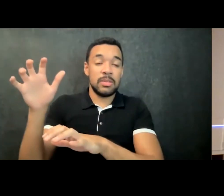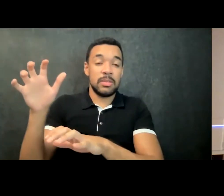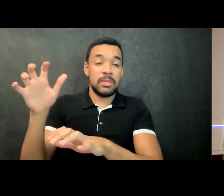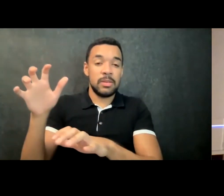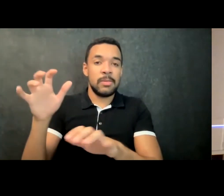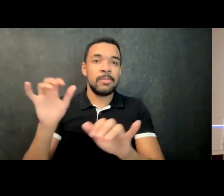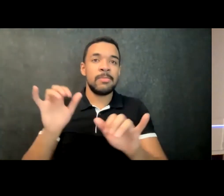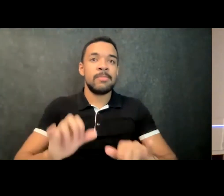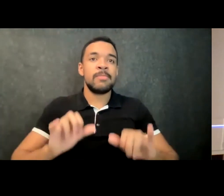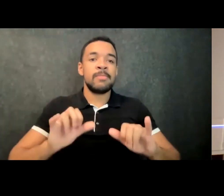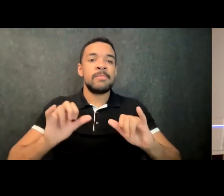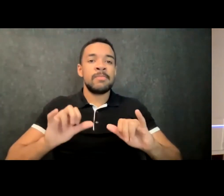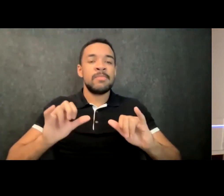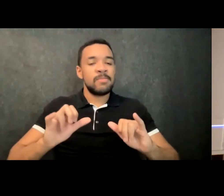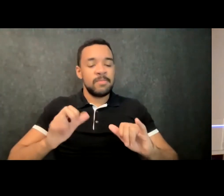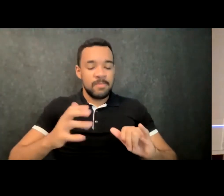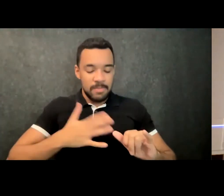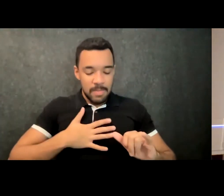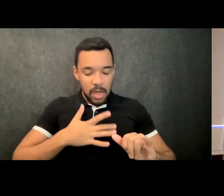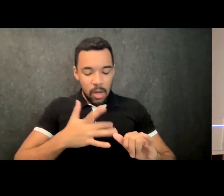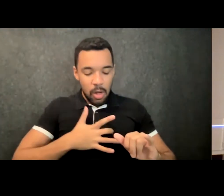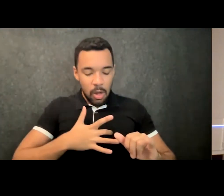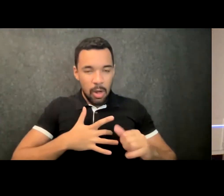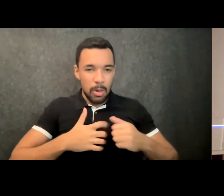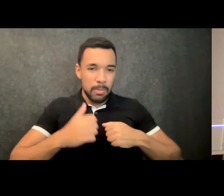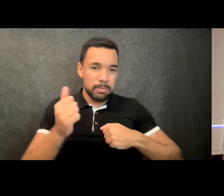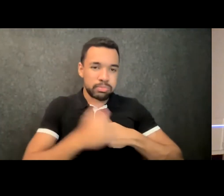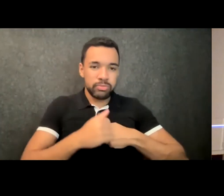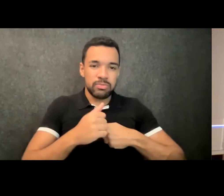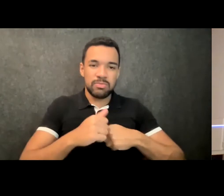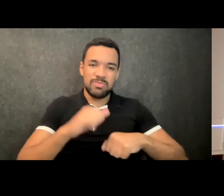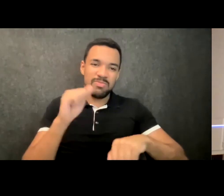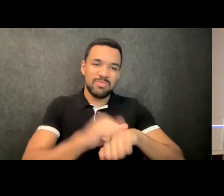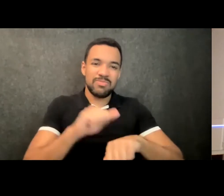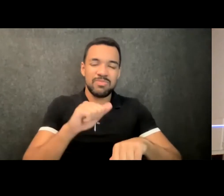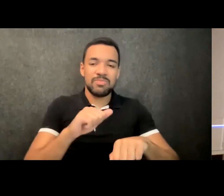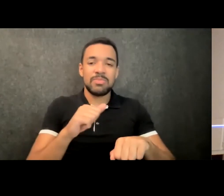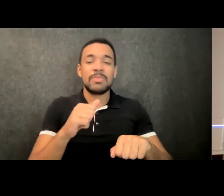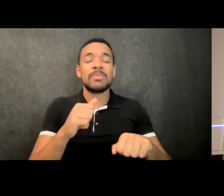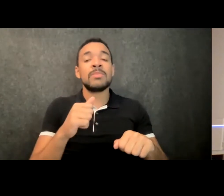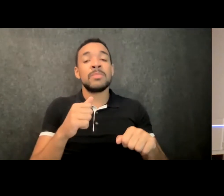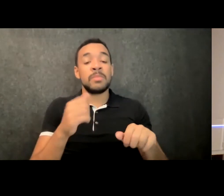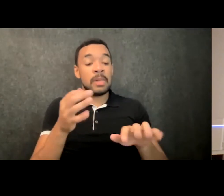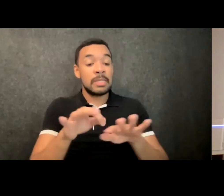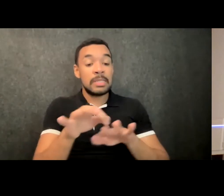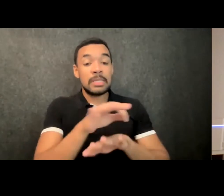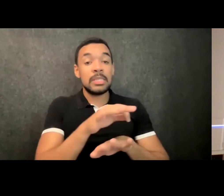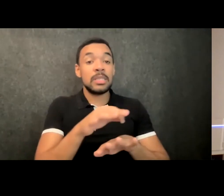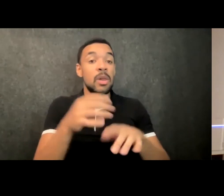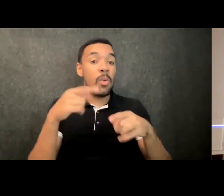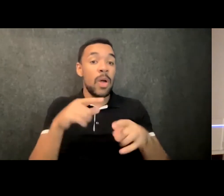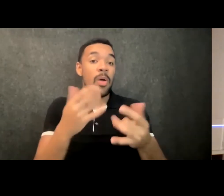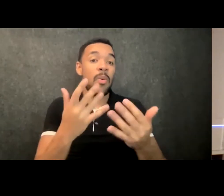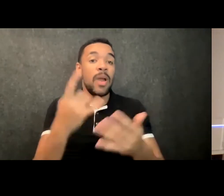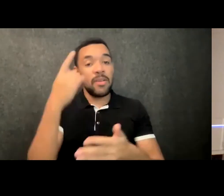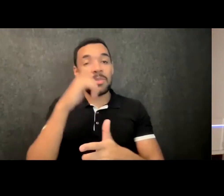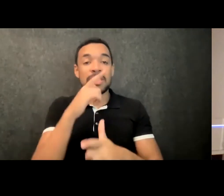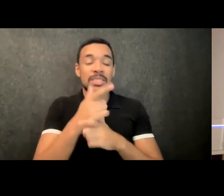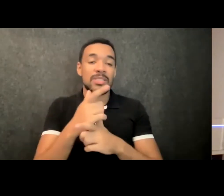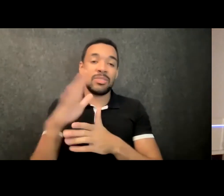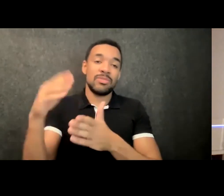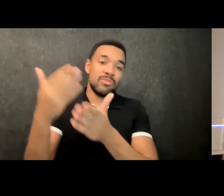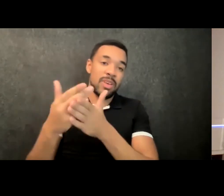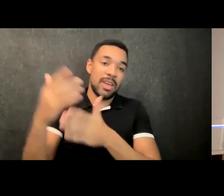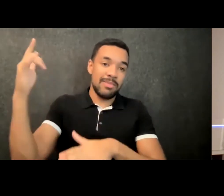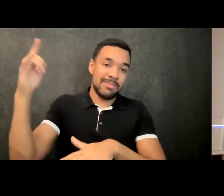I'd gotten my nails done while waiting for my sister to arrive for the janaza. She'd gotten held up traveling, and we'd waited a